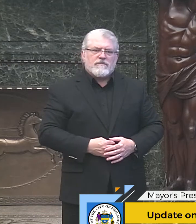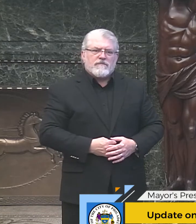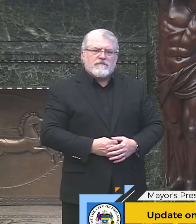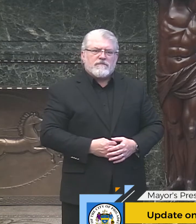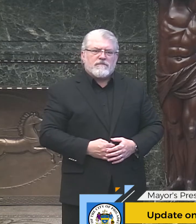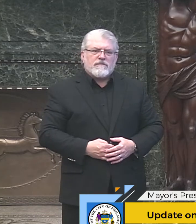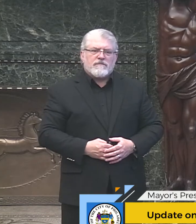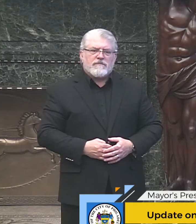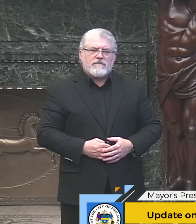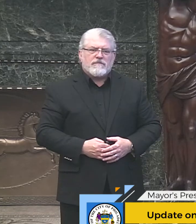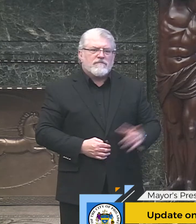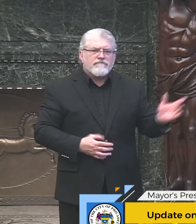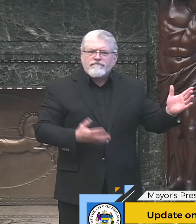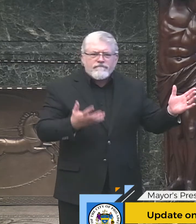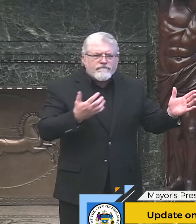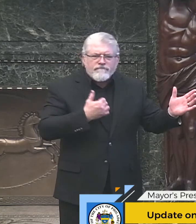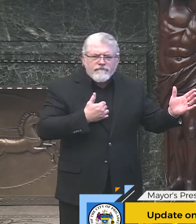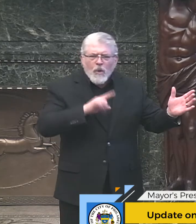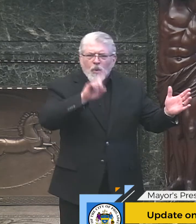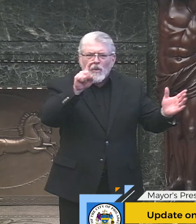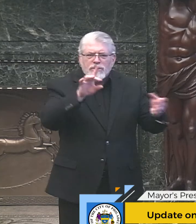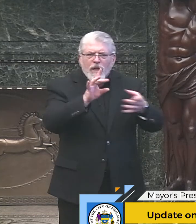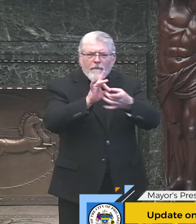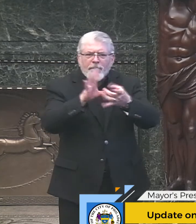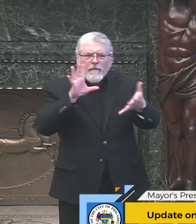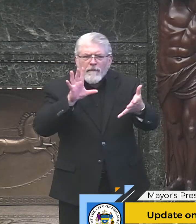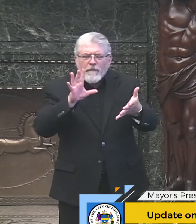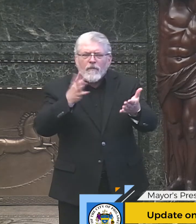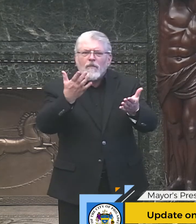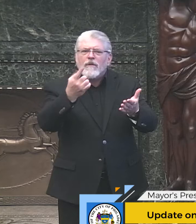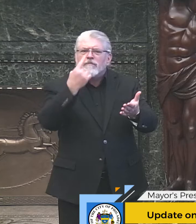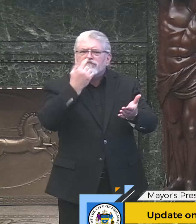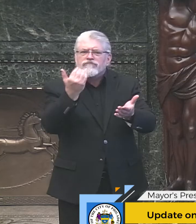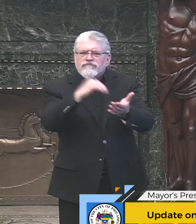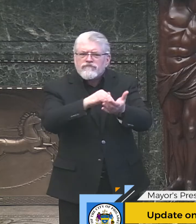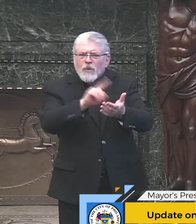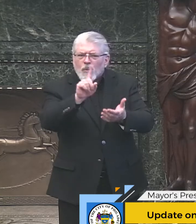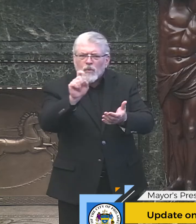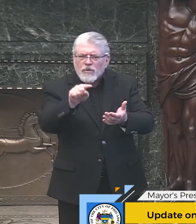I'm sorry, you're breaking up. I can't hear your question. Can you try again?